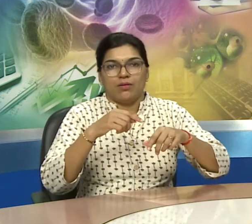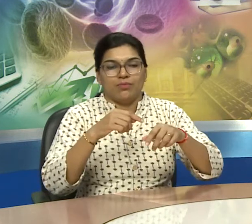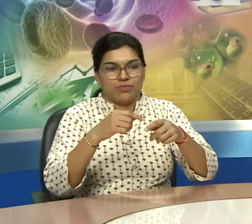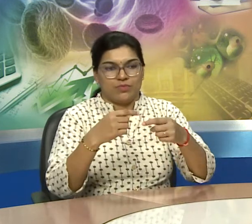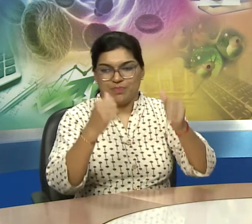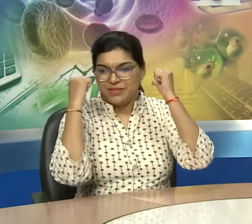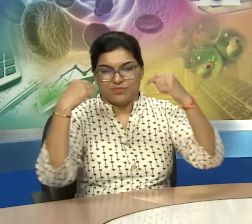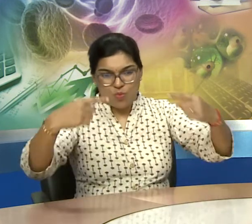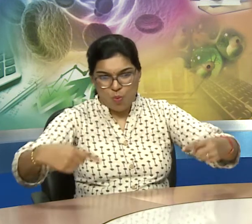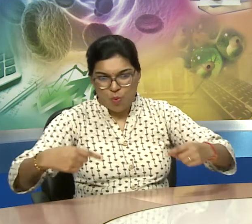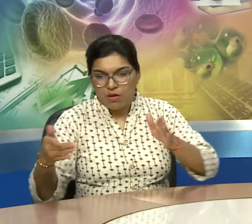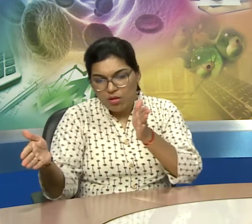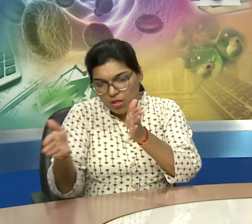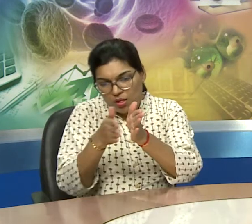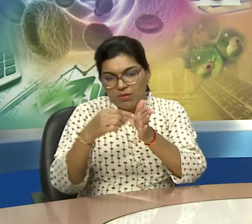tree, which is